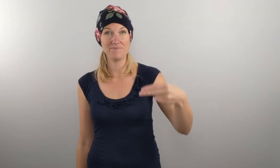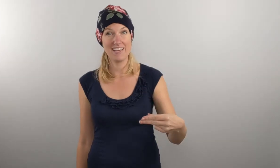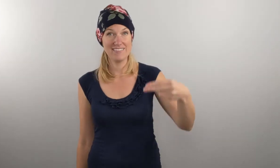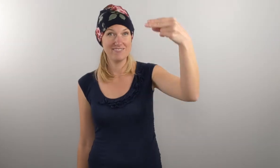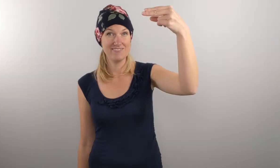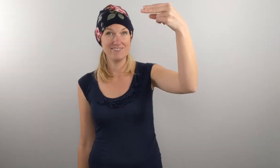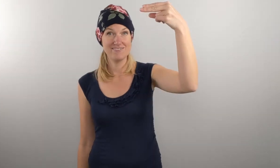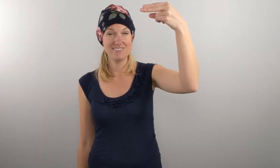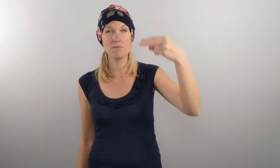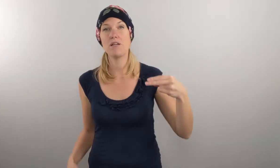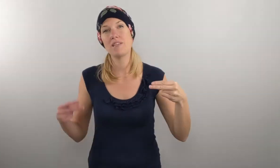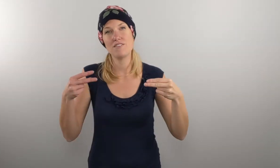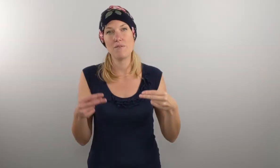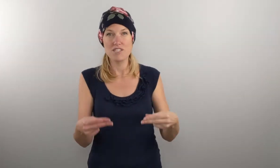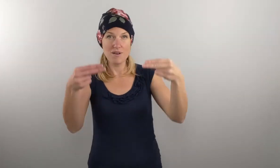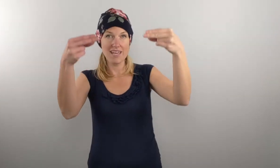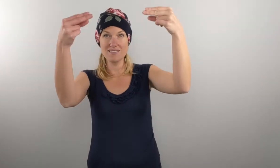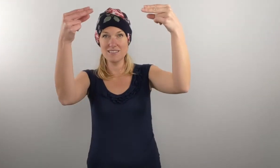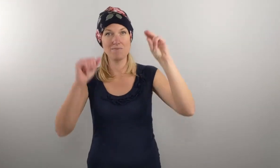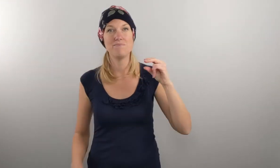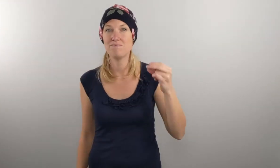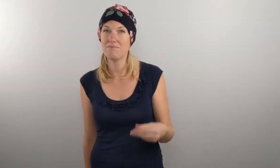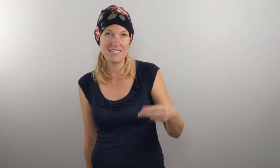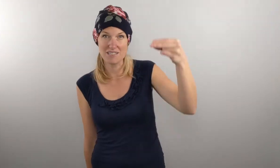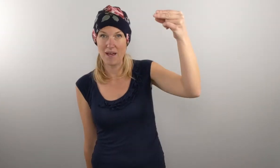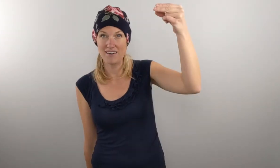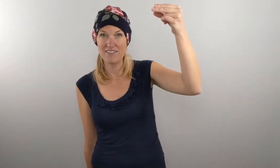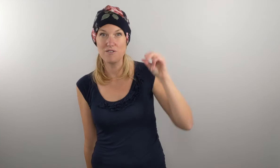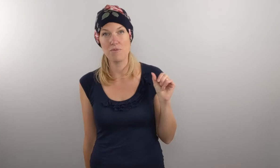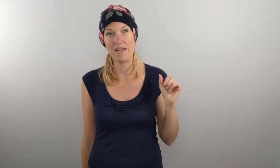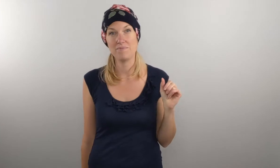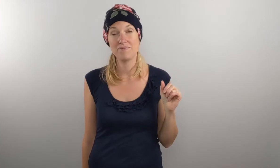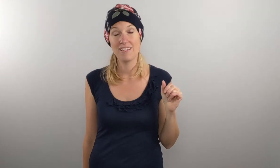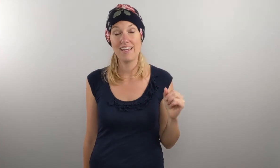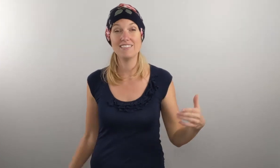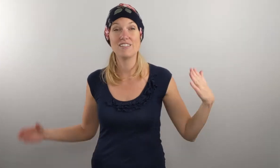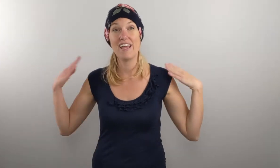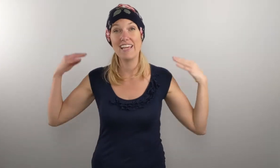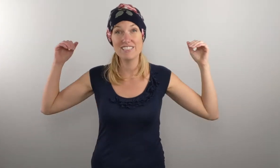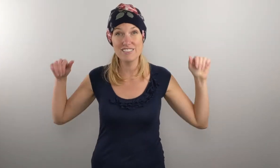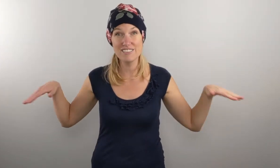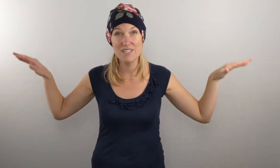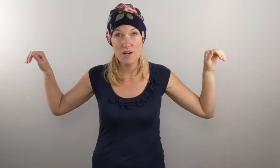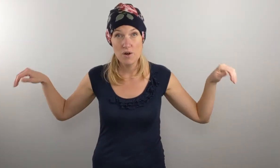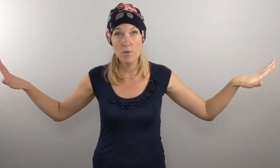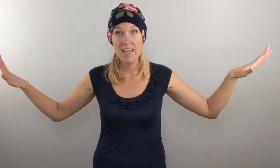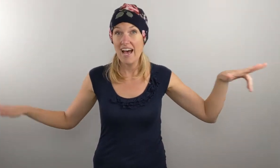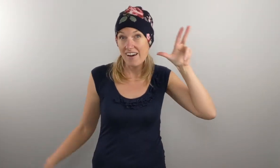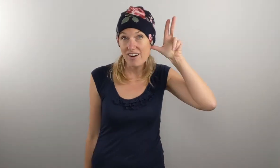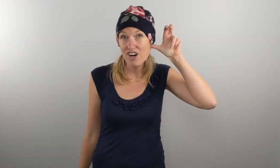Okay. Sometimes I do that with 2 hands, but it doesn't matter. You can do it with 1. Okay, so angels we have